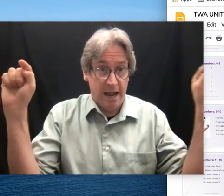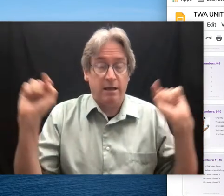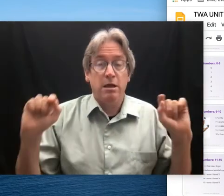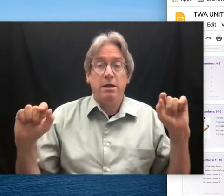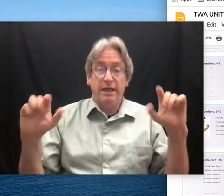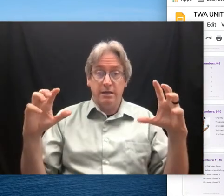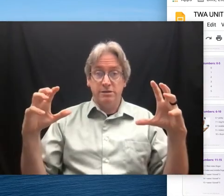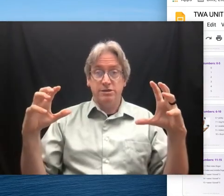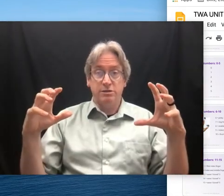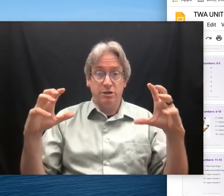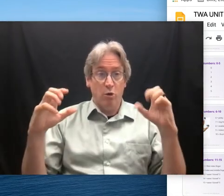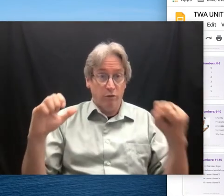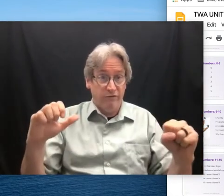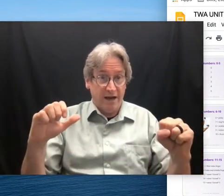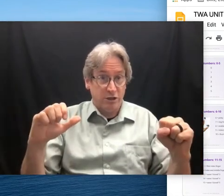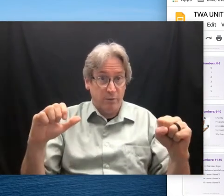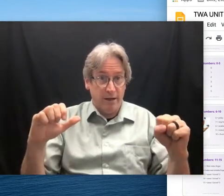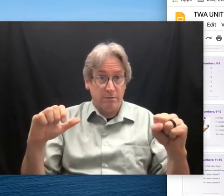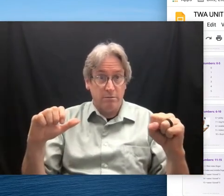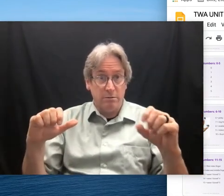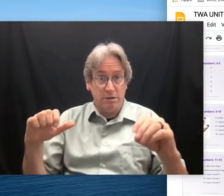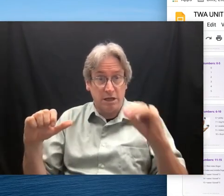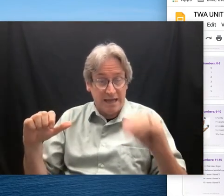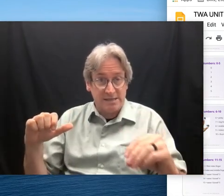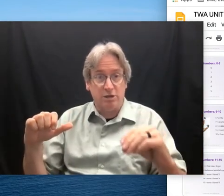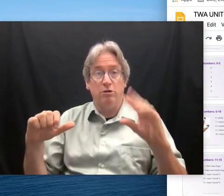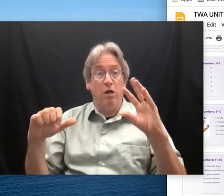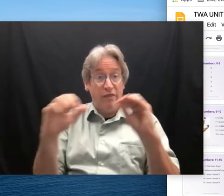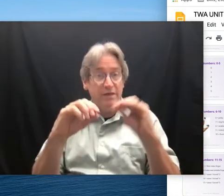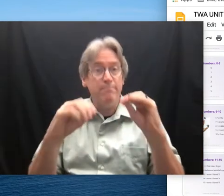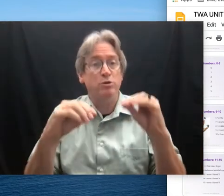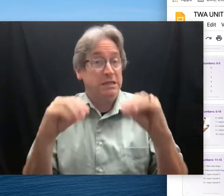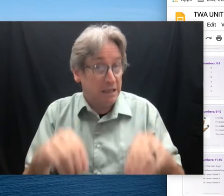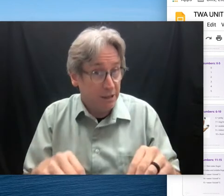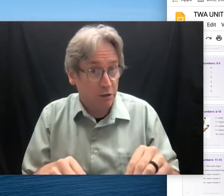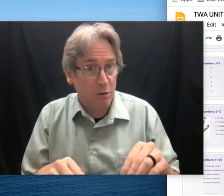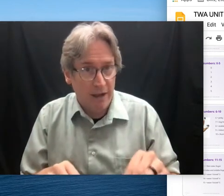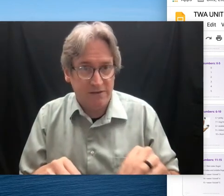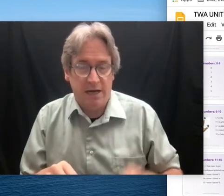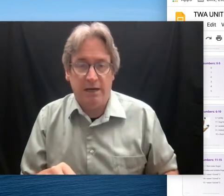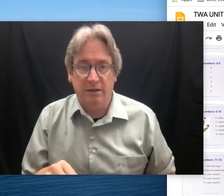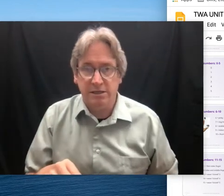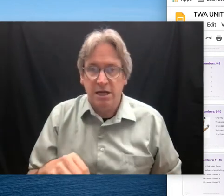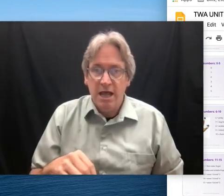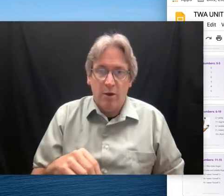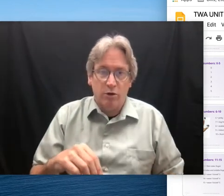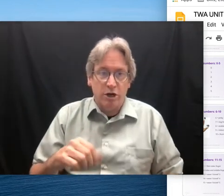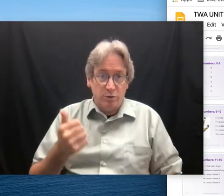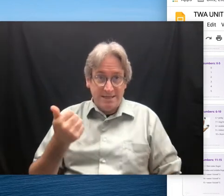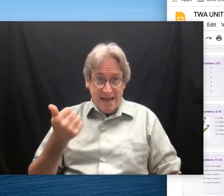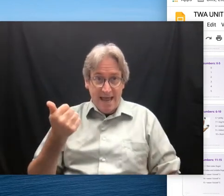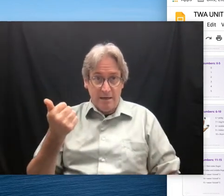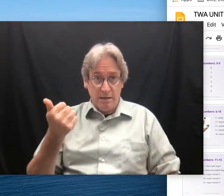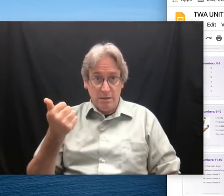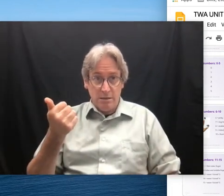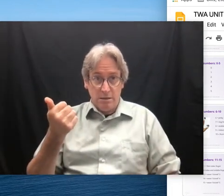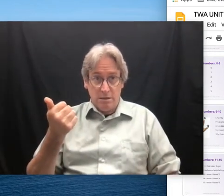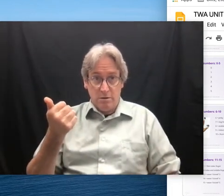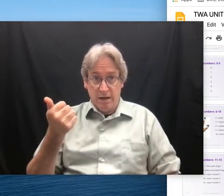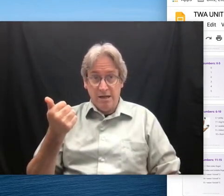line A, is the old-fashioned way, the classical, the most clear way of signing these. And we're going to do